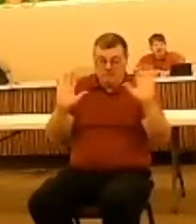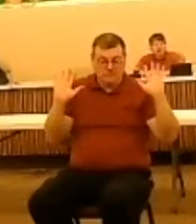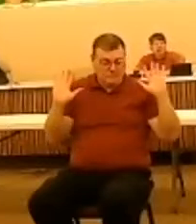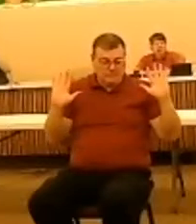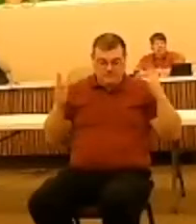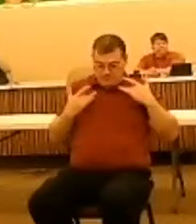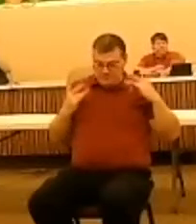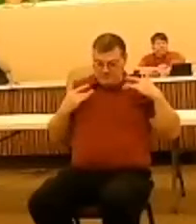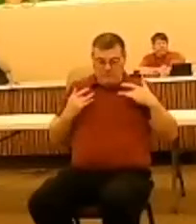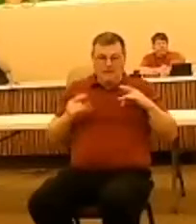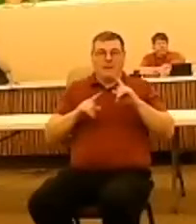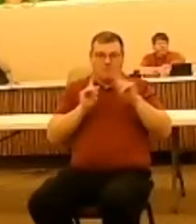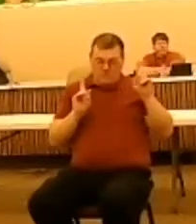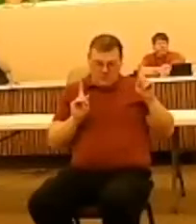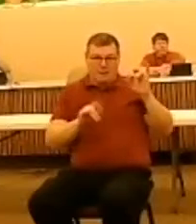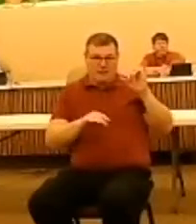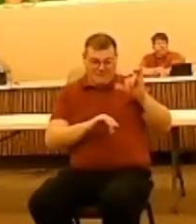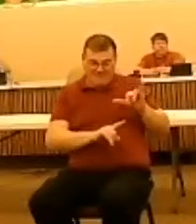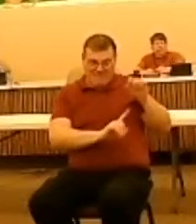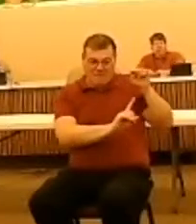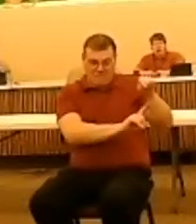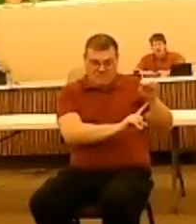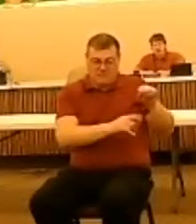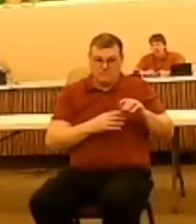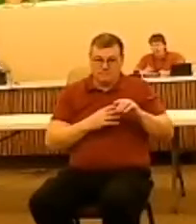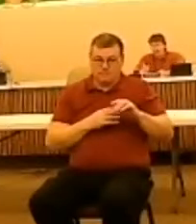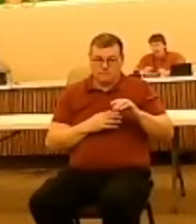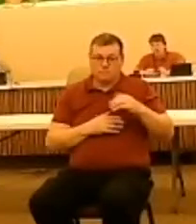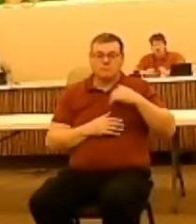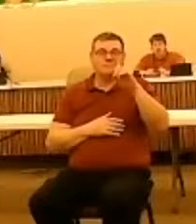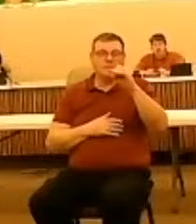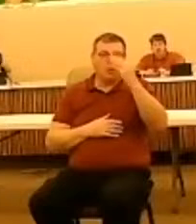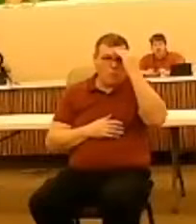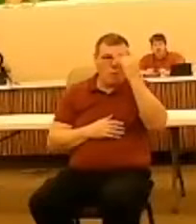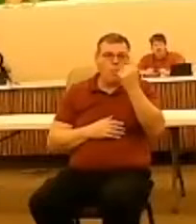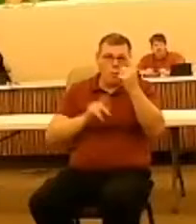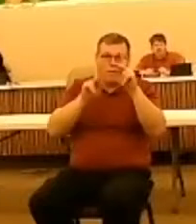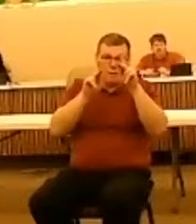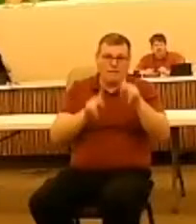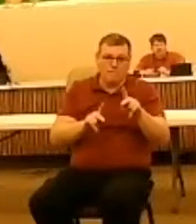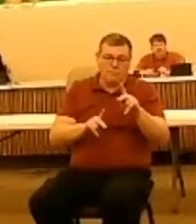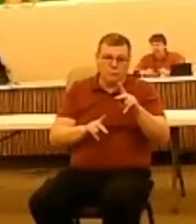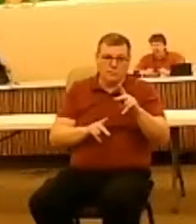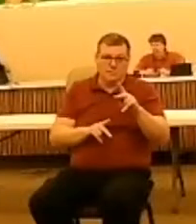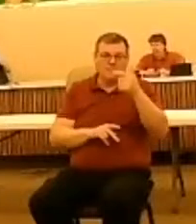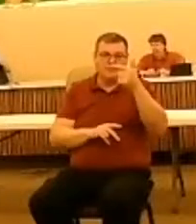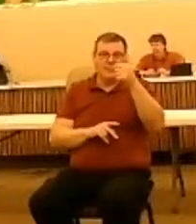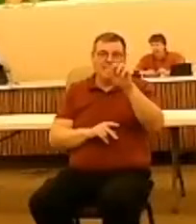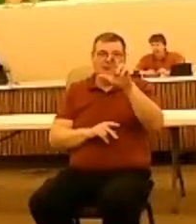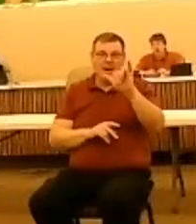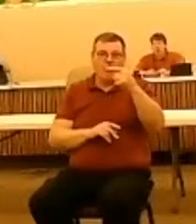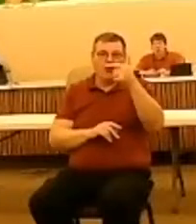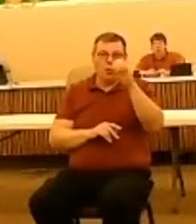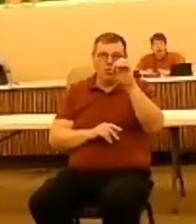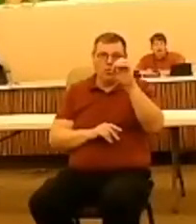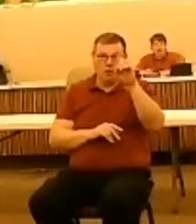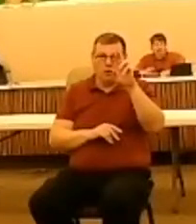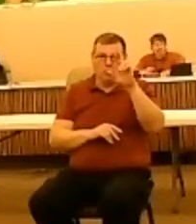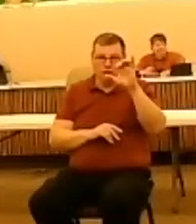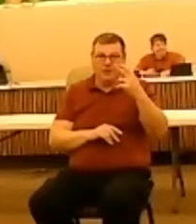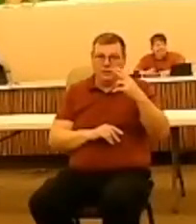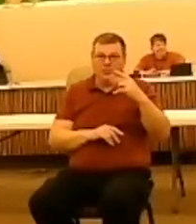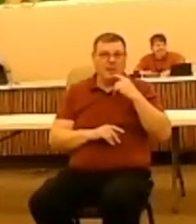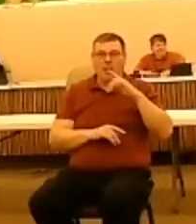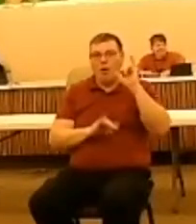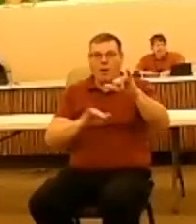But like I said, that's something that, well, I do know one person who feels the same. Gary Goodrich said, oh, that would be awesome